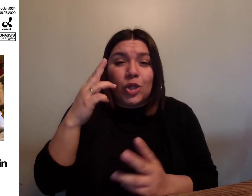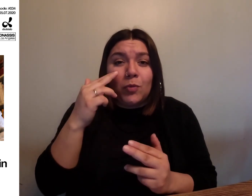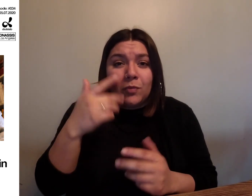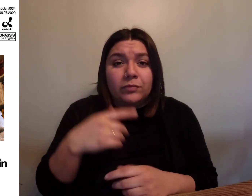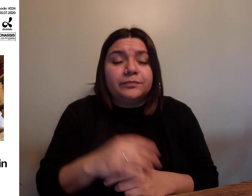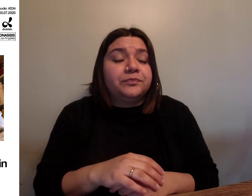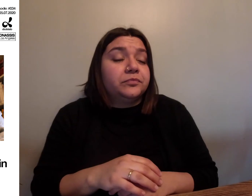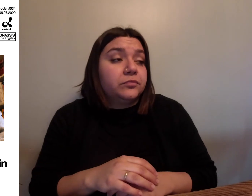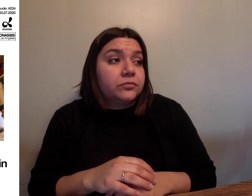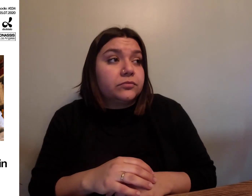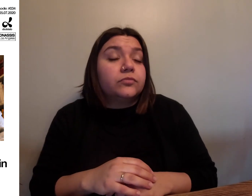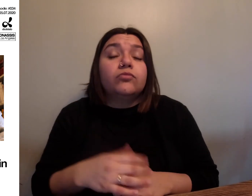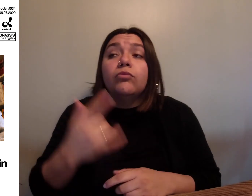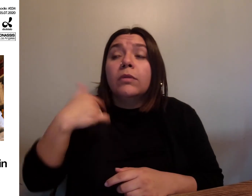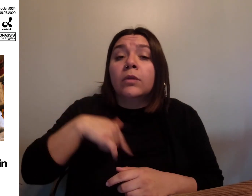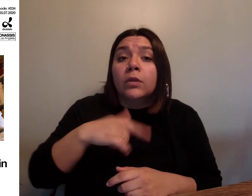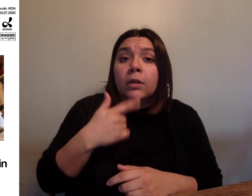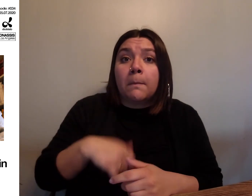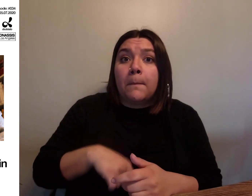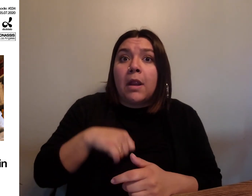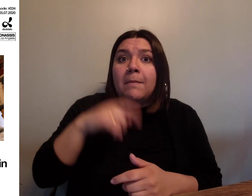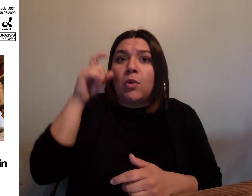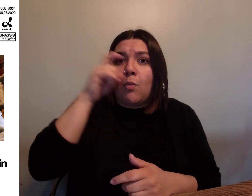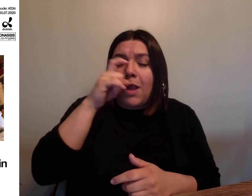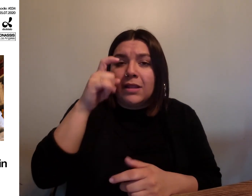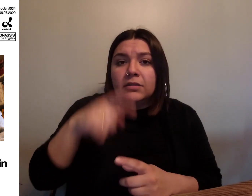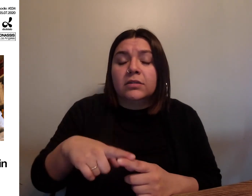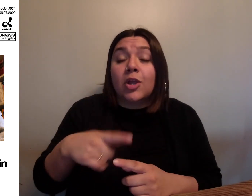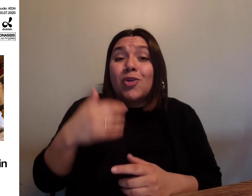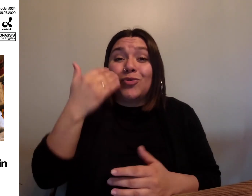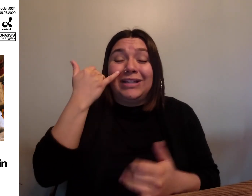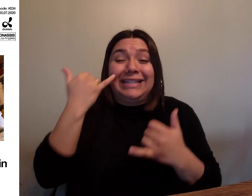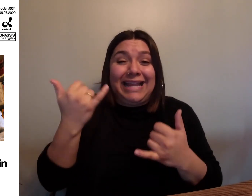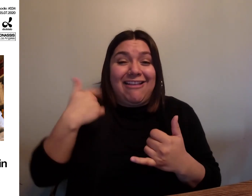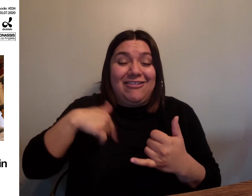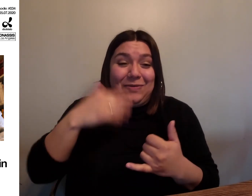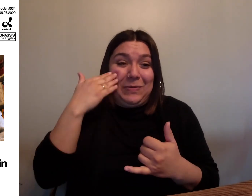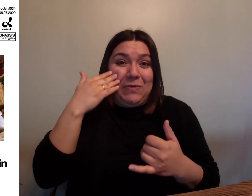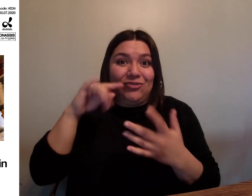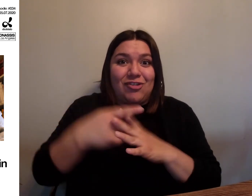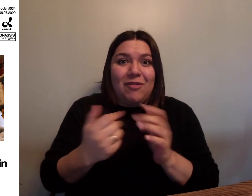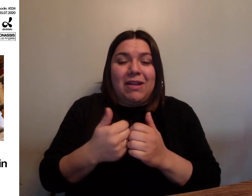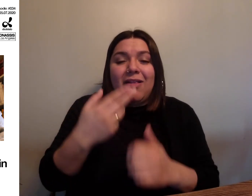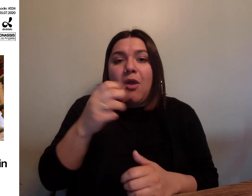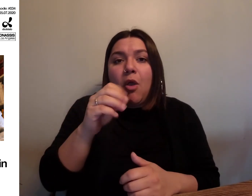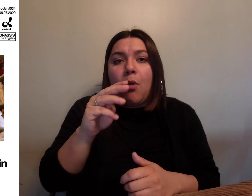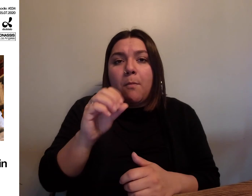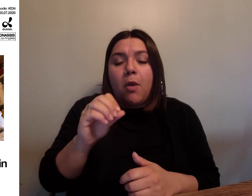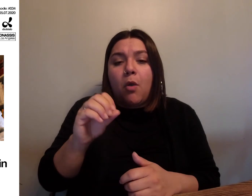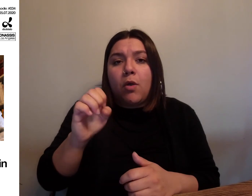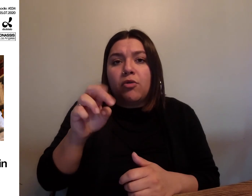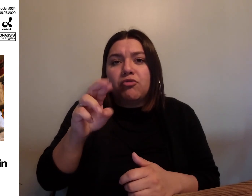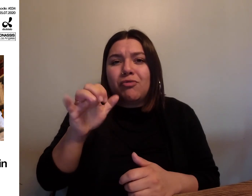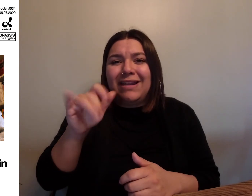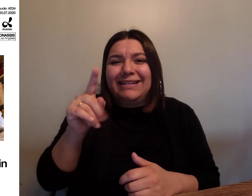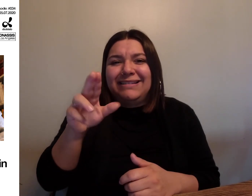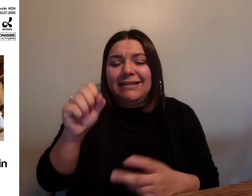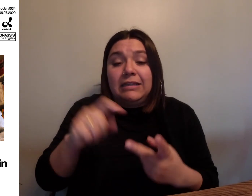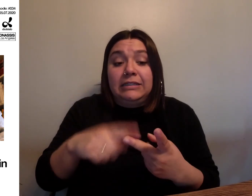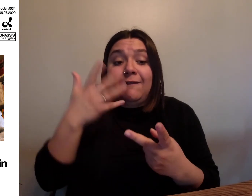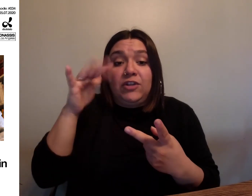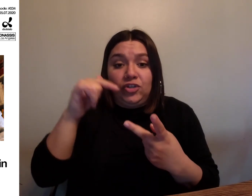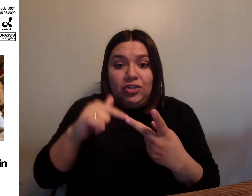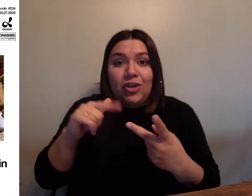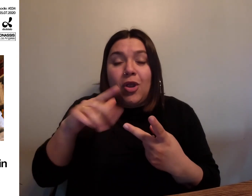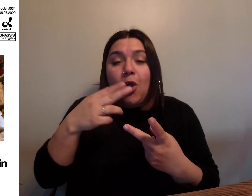Yes. We are proud of being wise. There was Homo erectus to begin with, then Homo sapiens, but that's